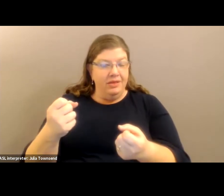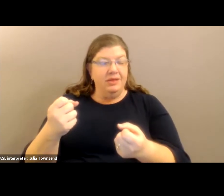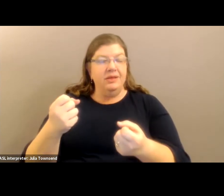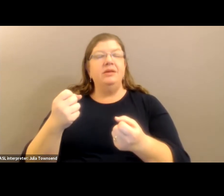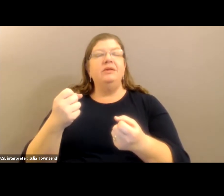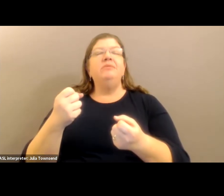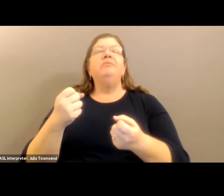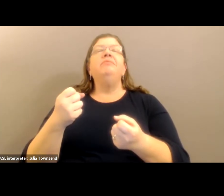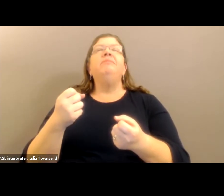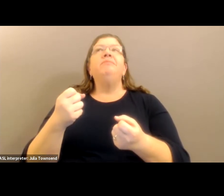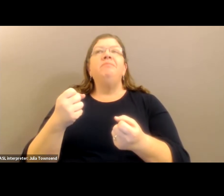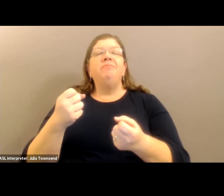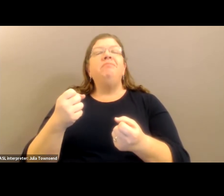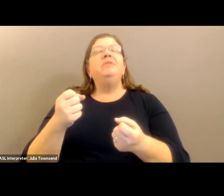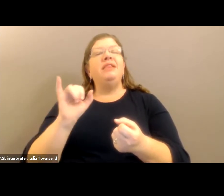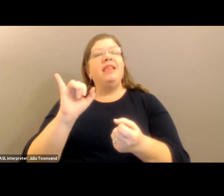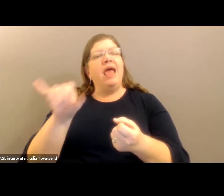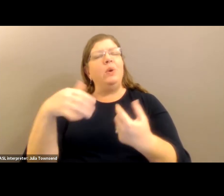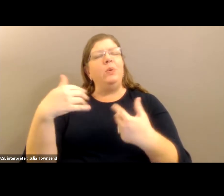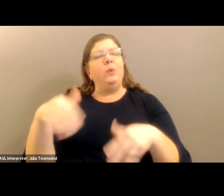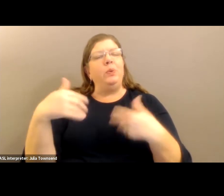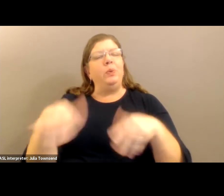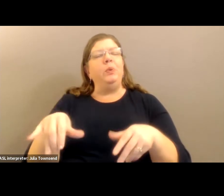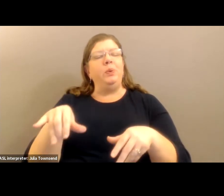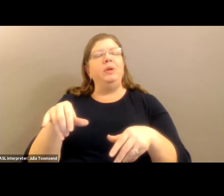I'd say it brings me great,